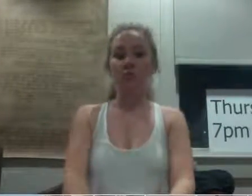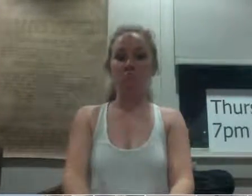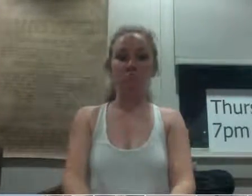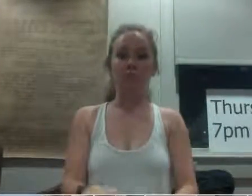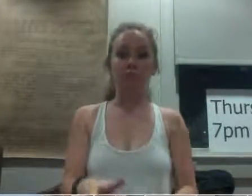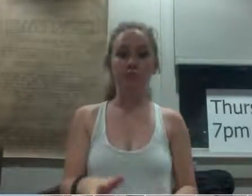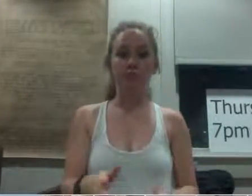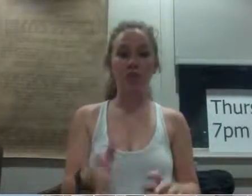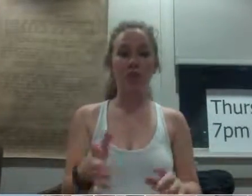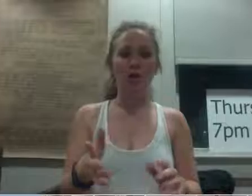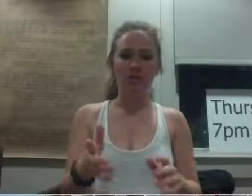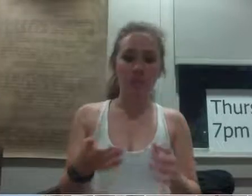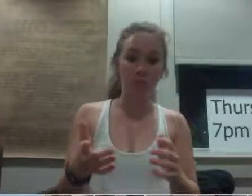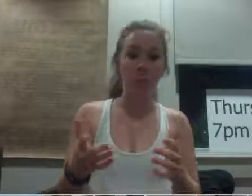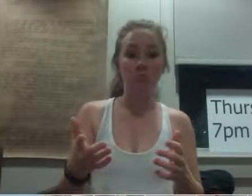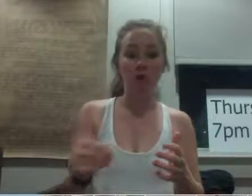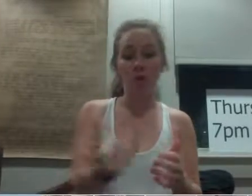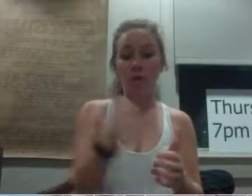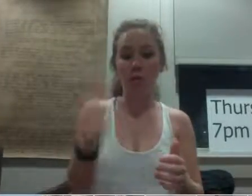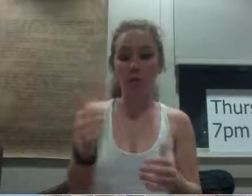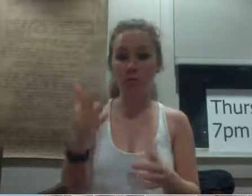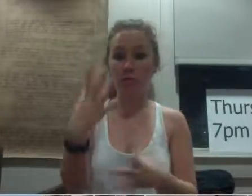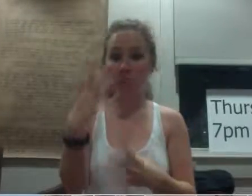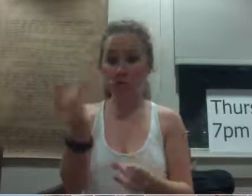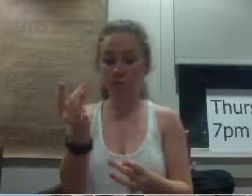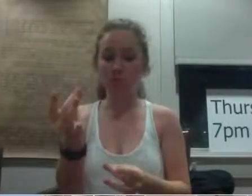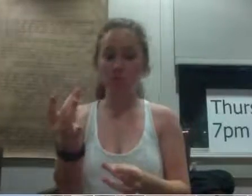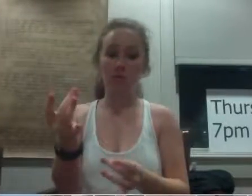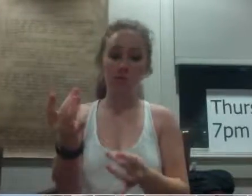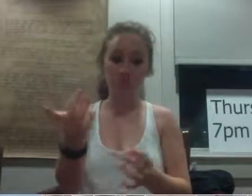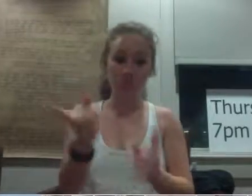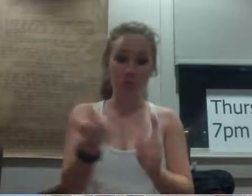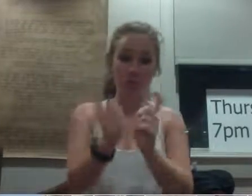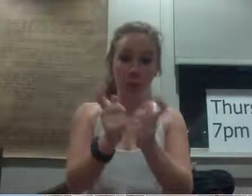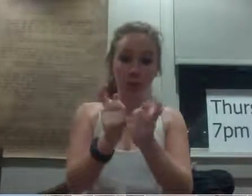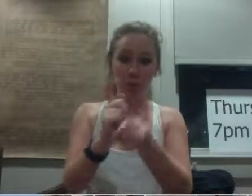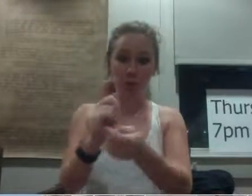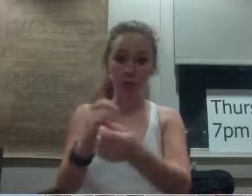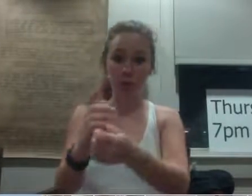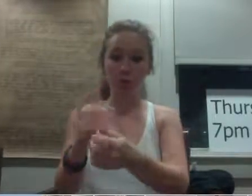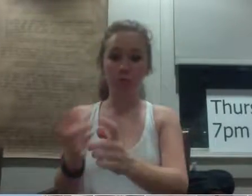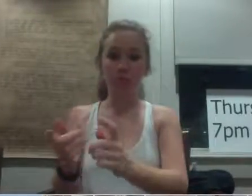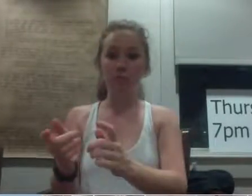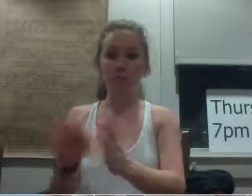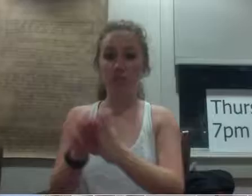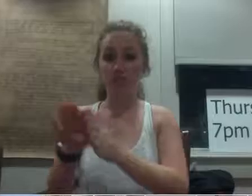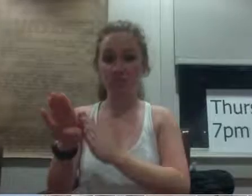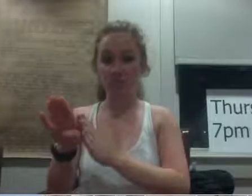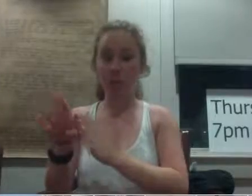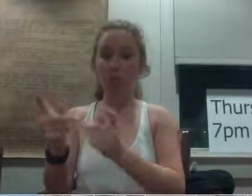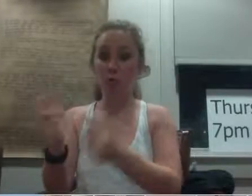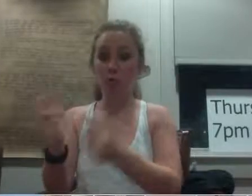And they can increase their numbers quite quickly, which is quite interesting how they also change and